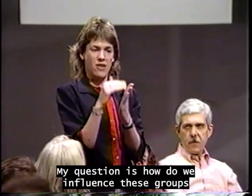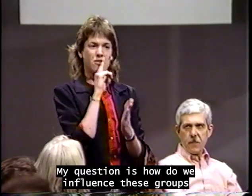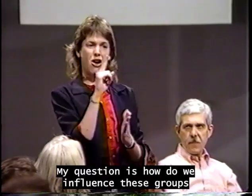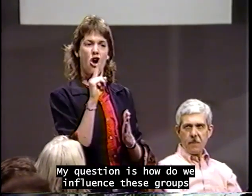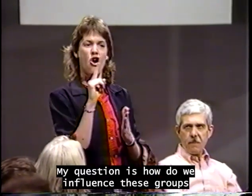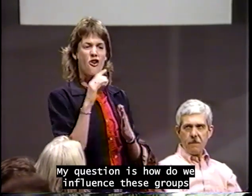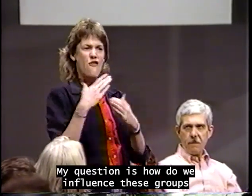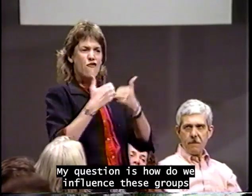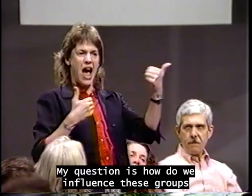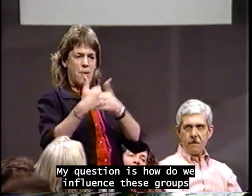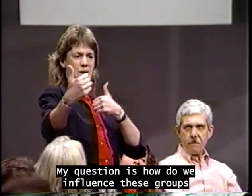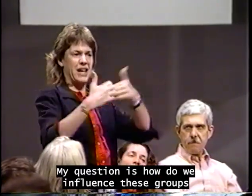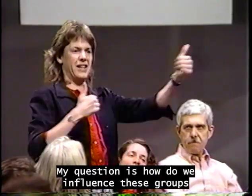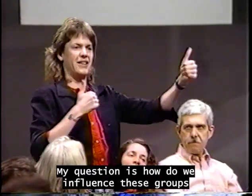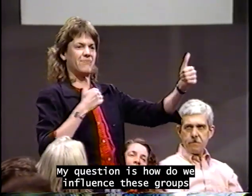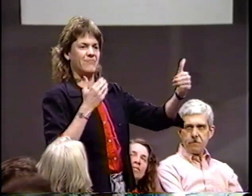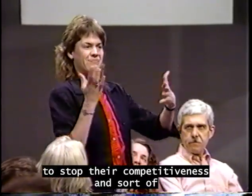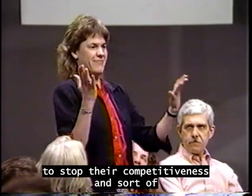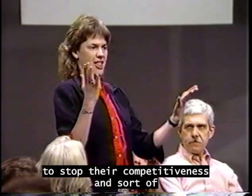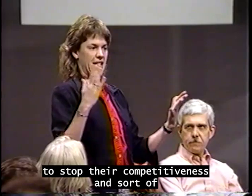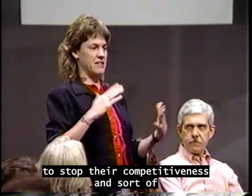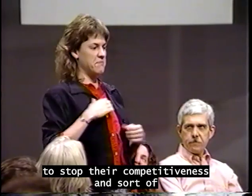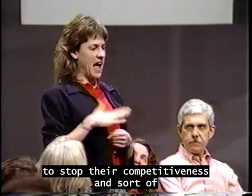how do we influence these groups to stop